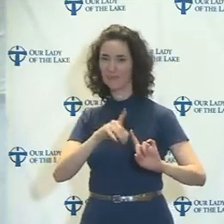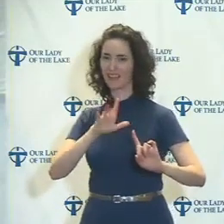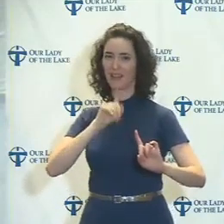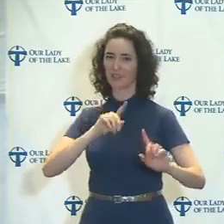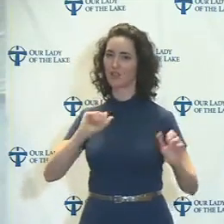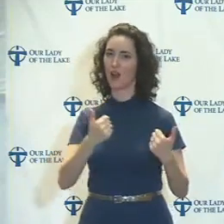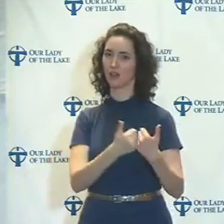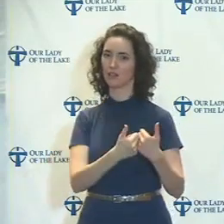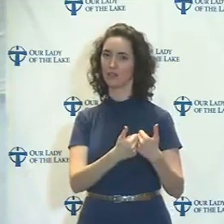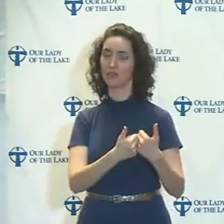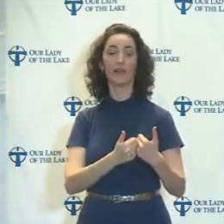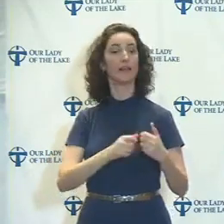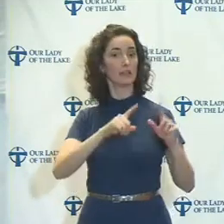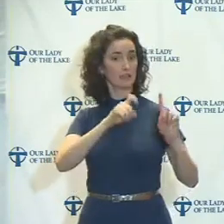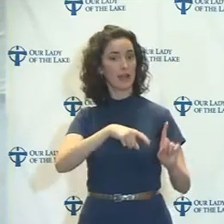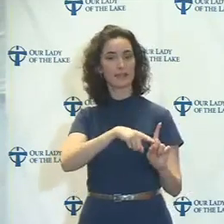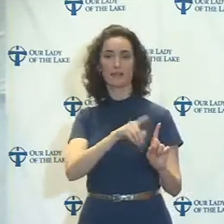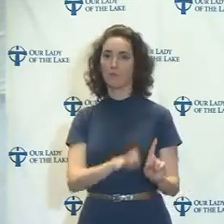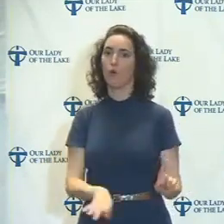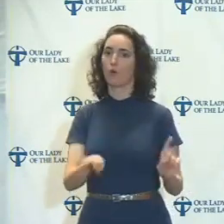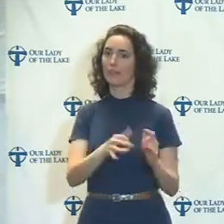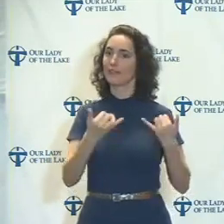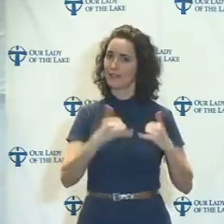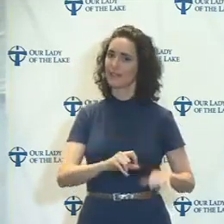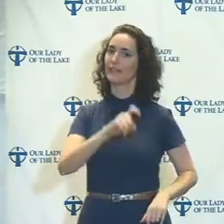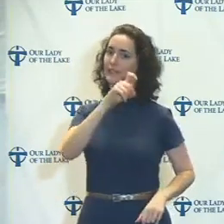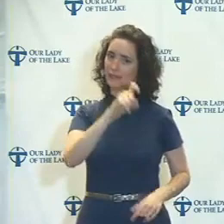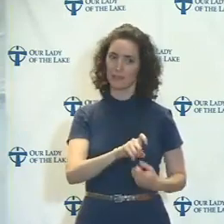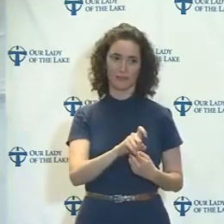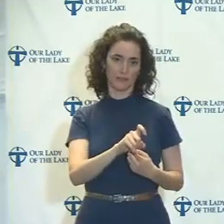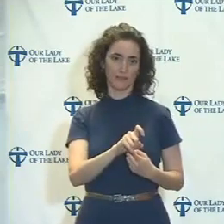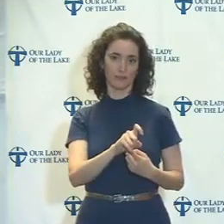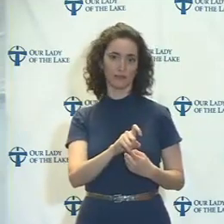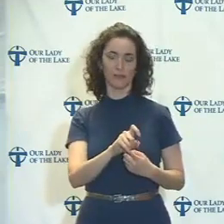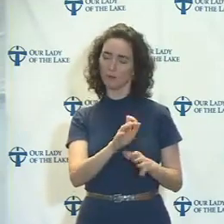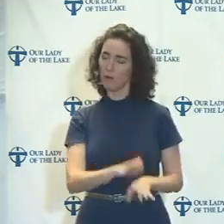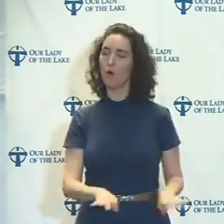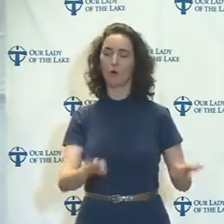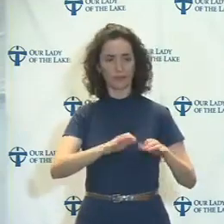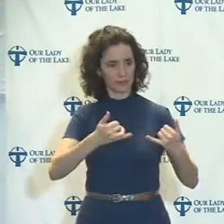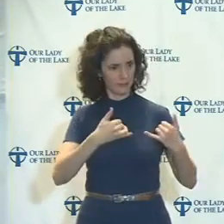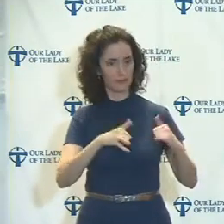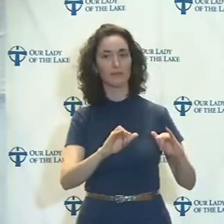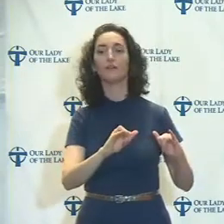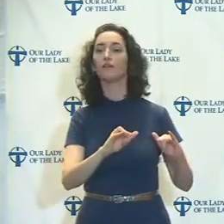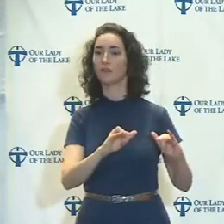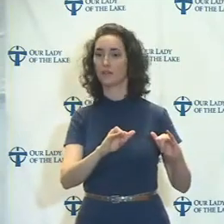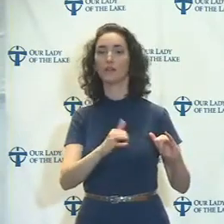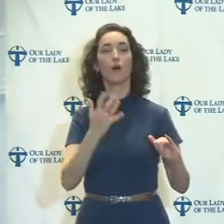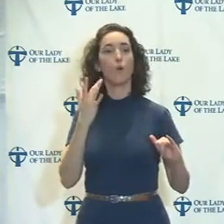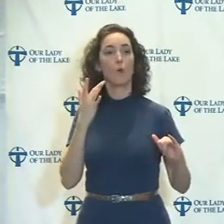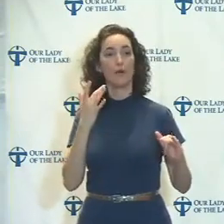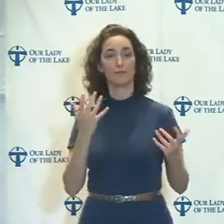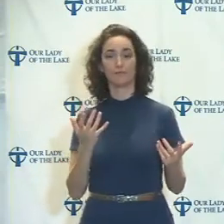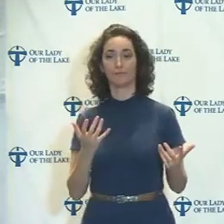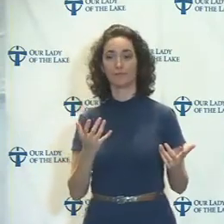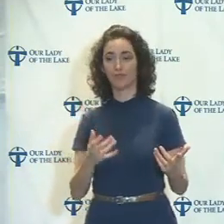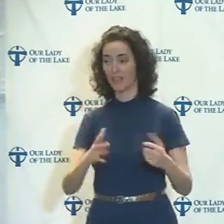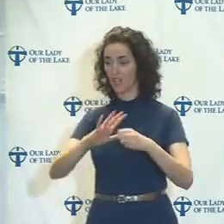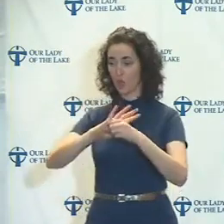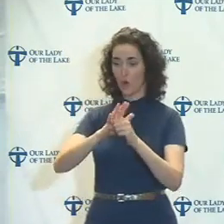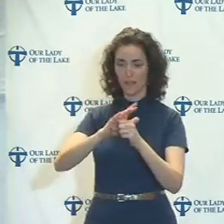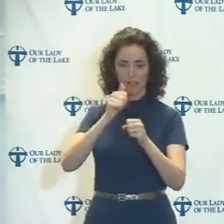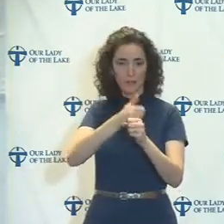the need for testing continues to be essential as we seek to overcome the